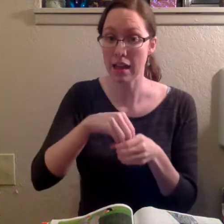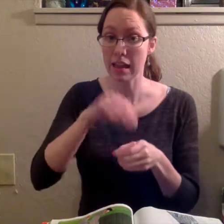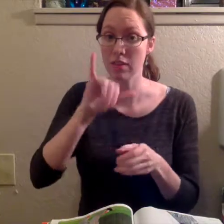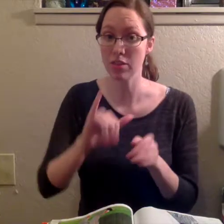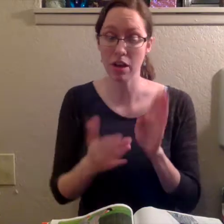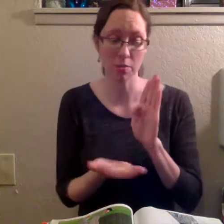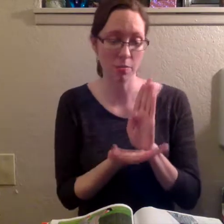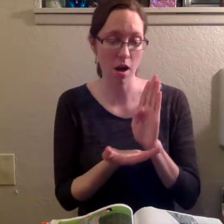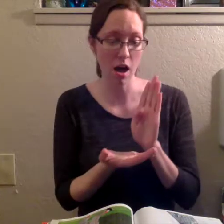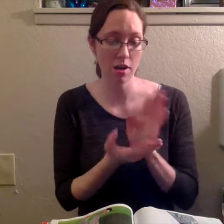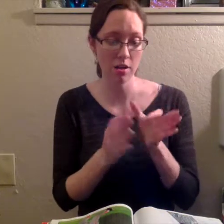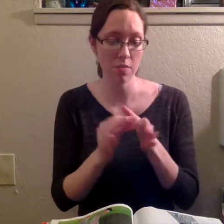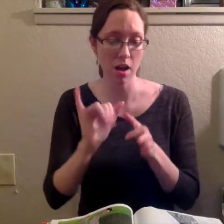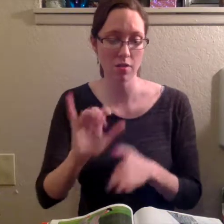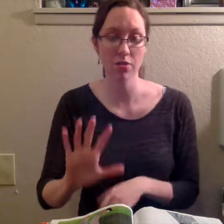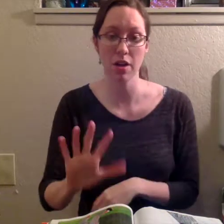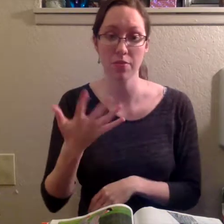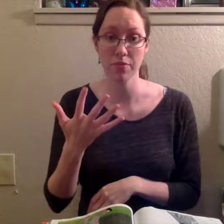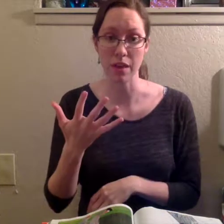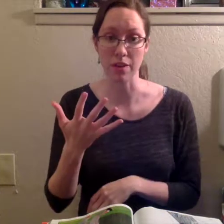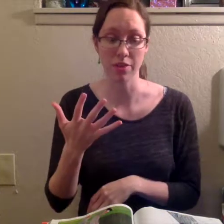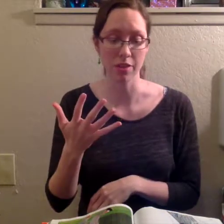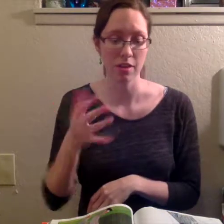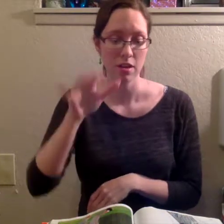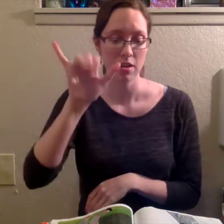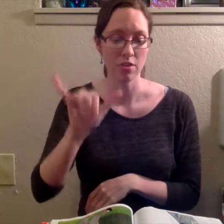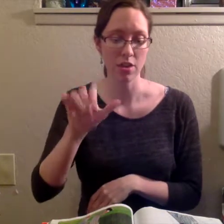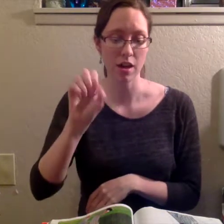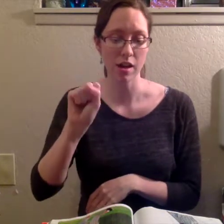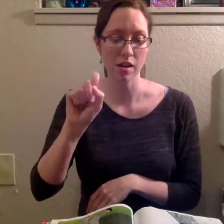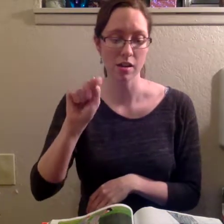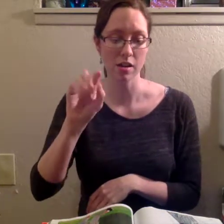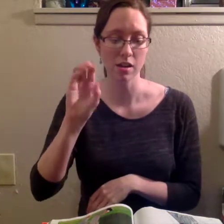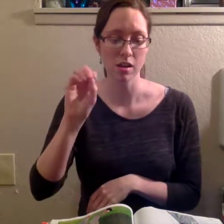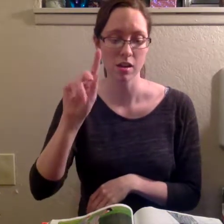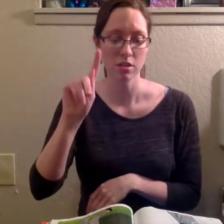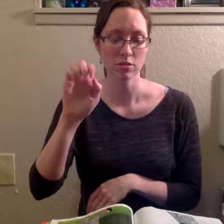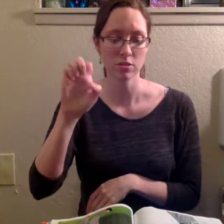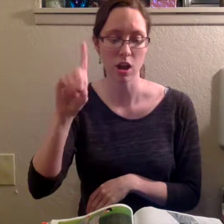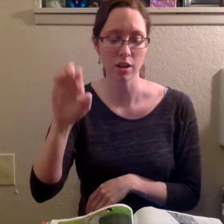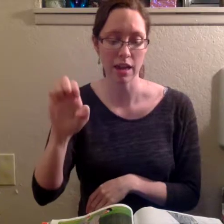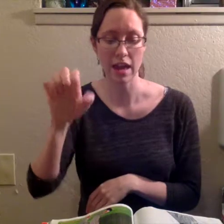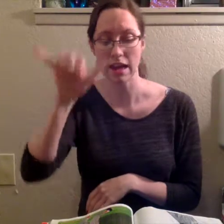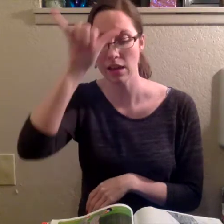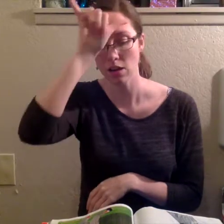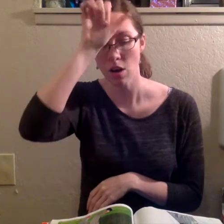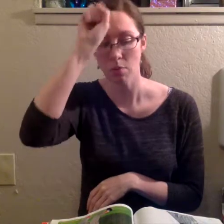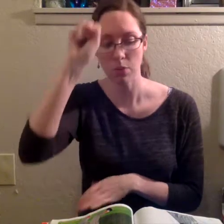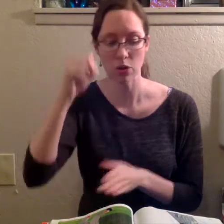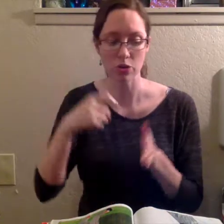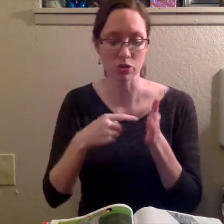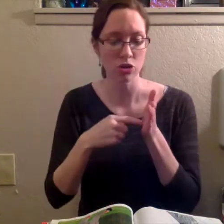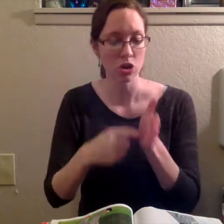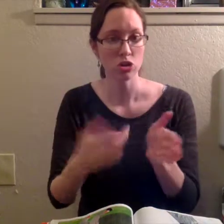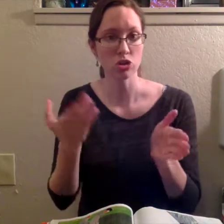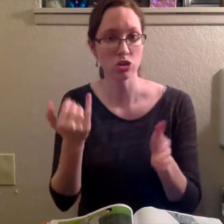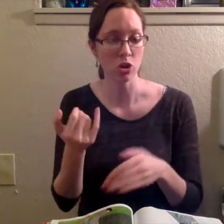In the bottom of the fifth, the Stockade Bulls